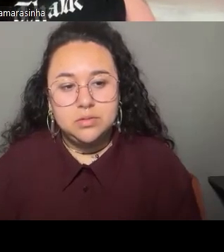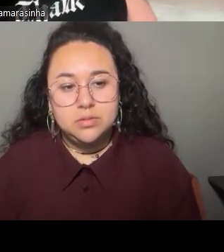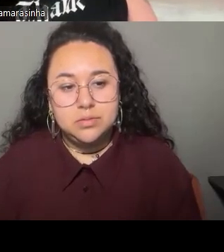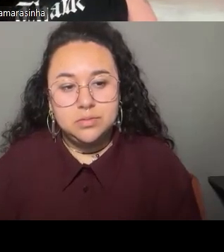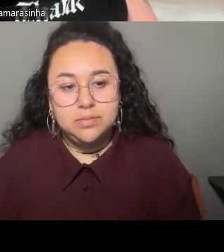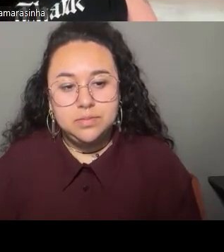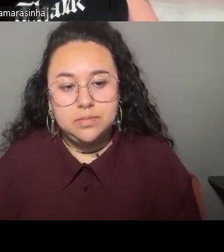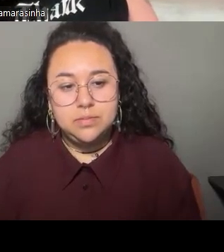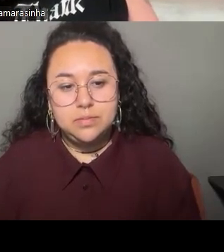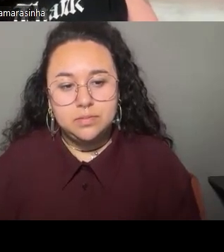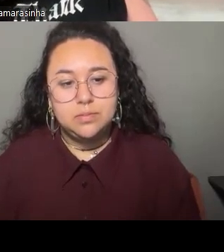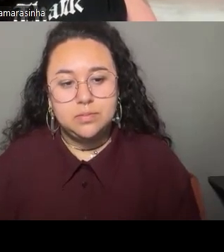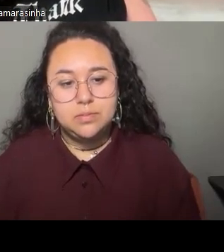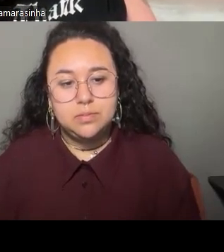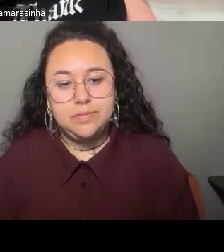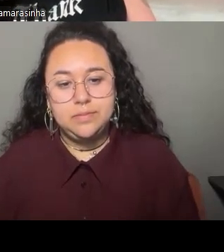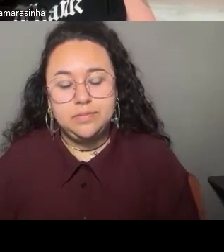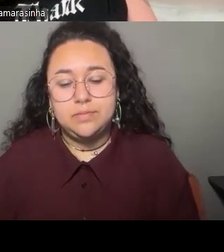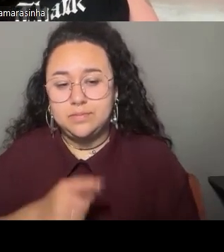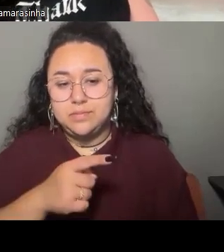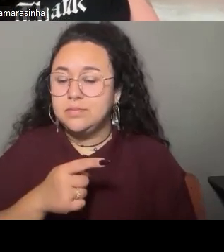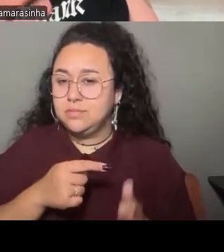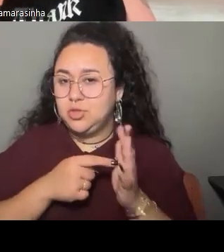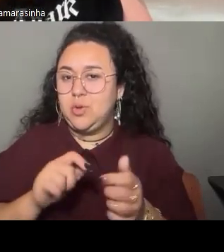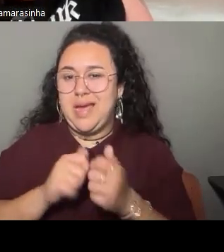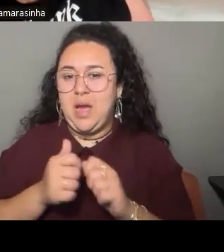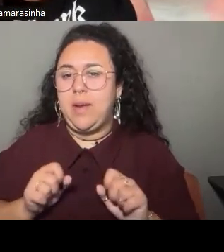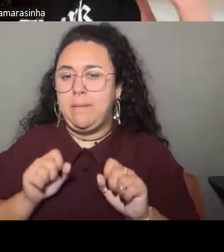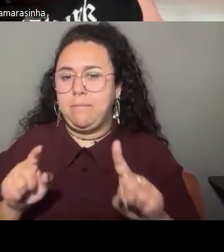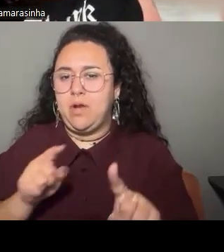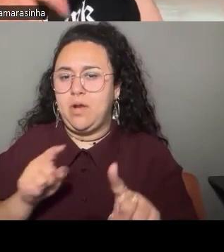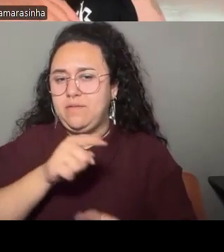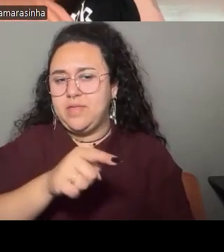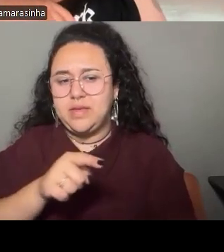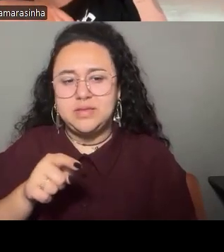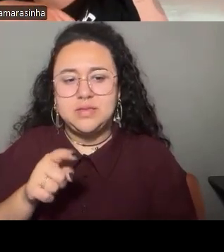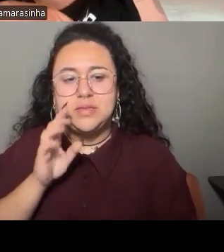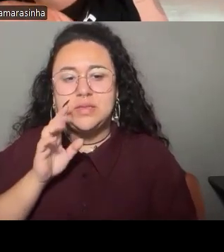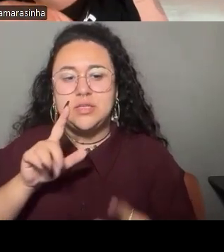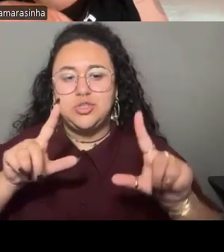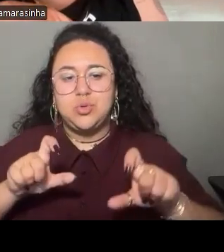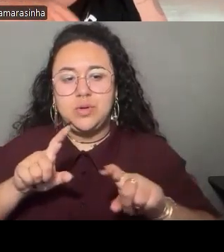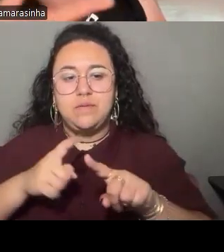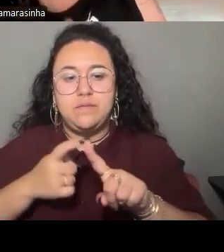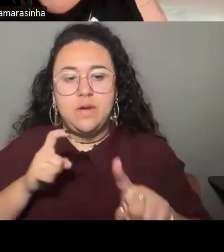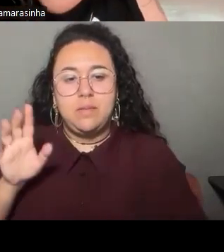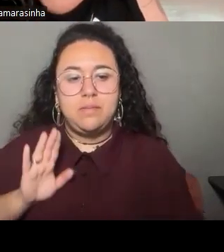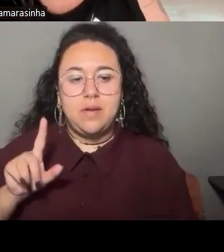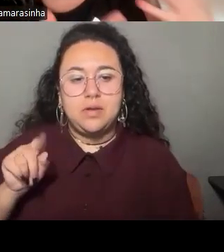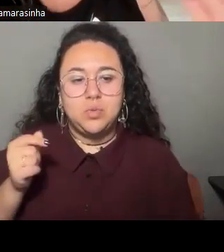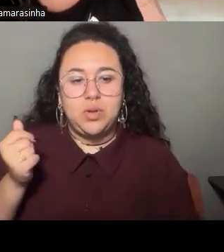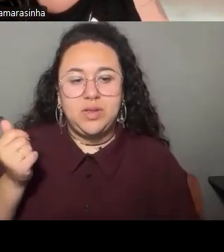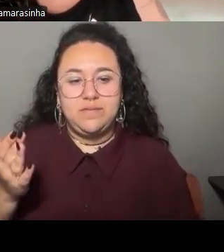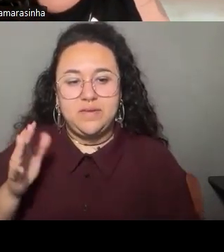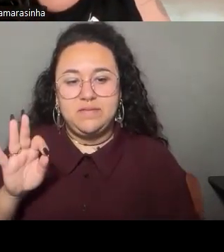So I just want to show you how ad hoc all this stuff is. So this is an image. This is a screenshot from a 2015 Facebook post